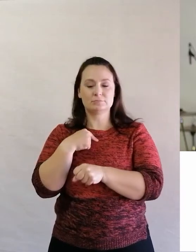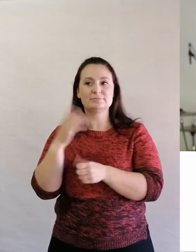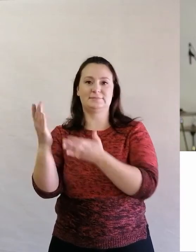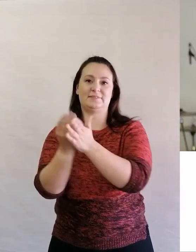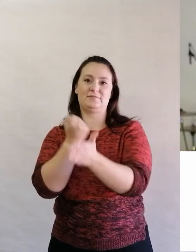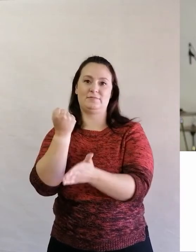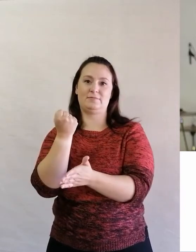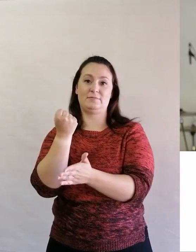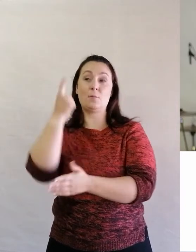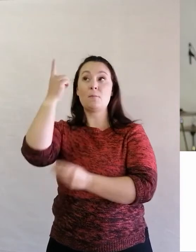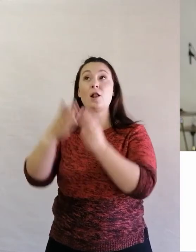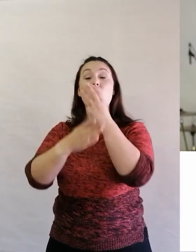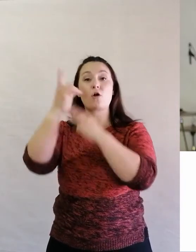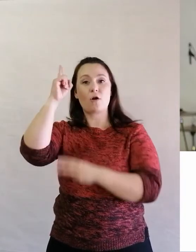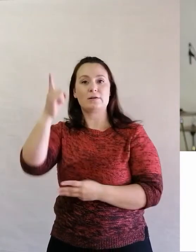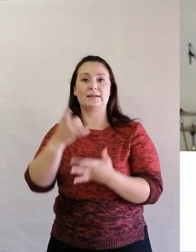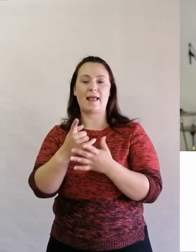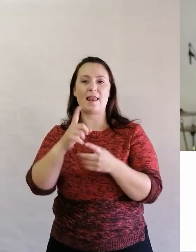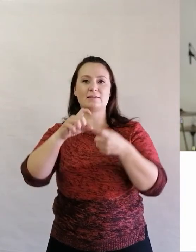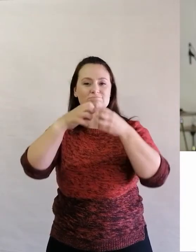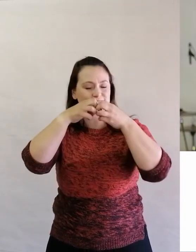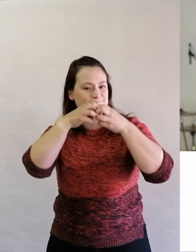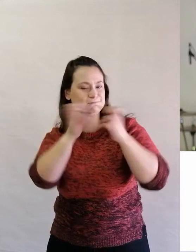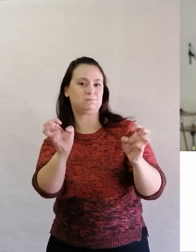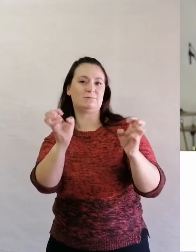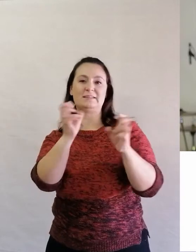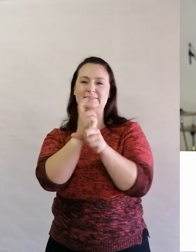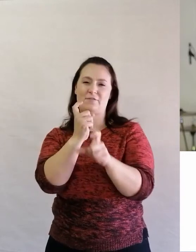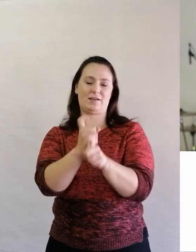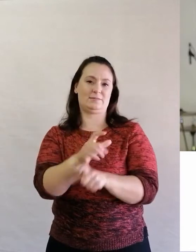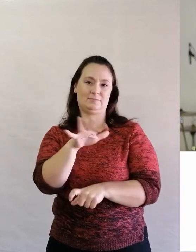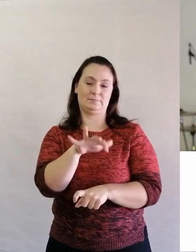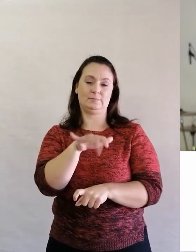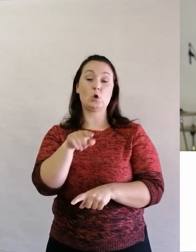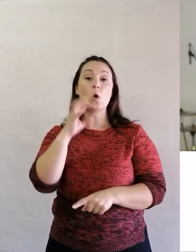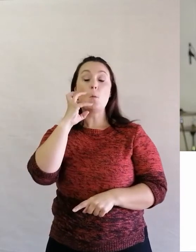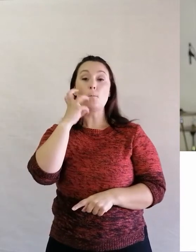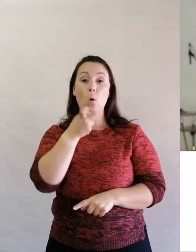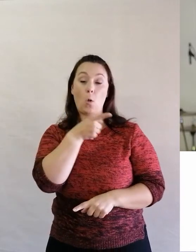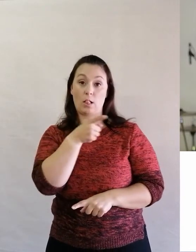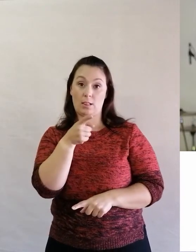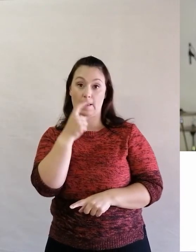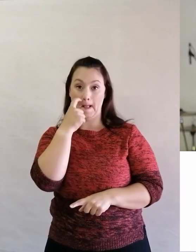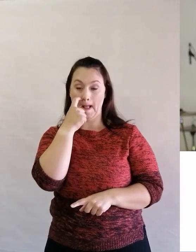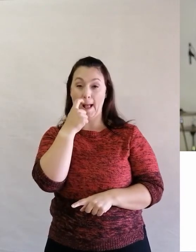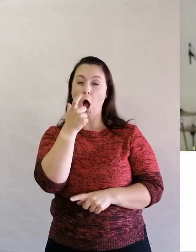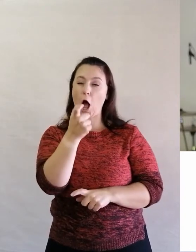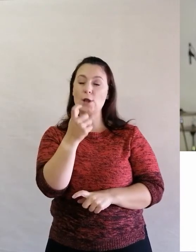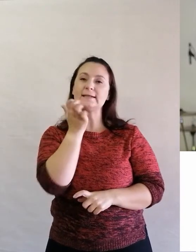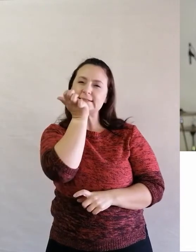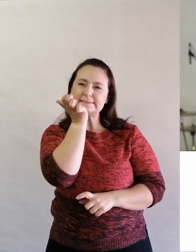able to crack the hardest nut. He really is. And so we're going to read about Paul's conversion. Talk about a hard nut. He has a hard